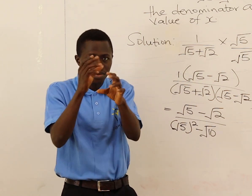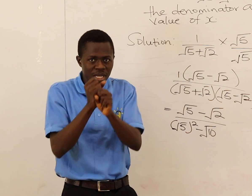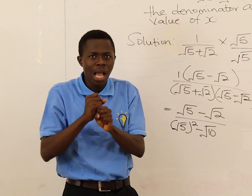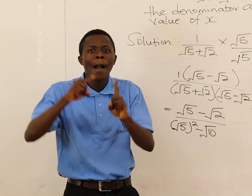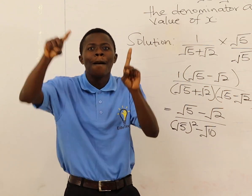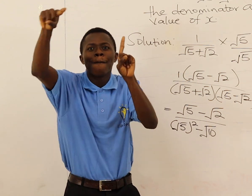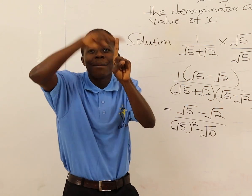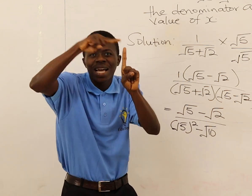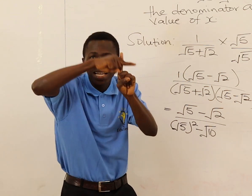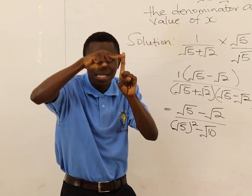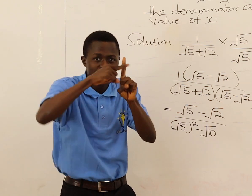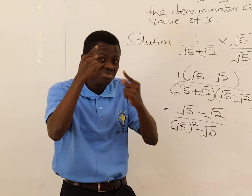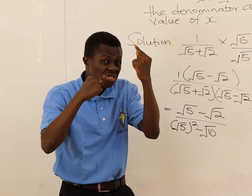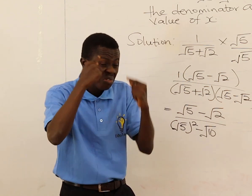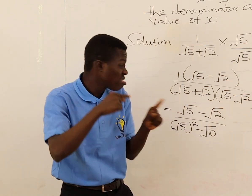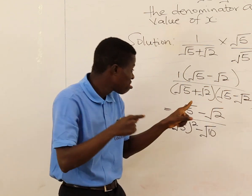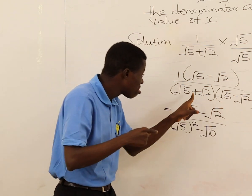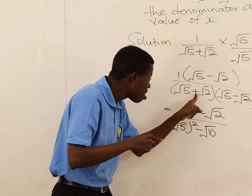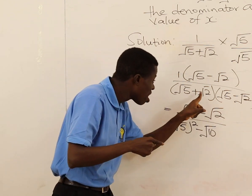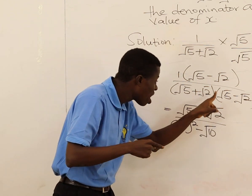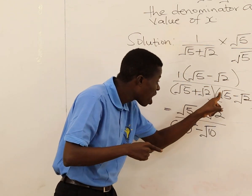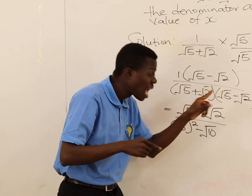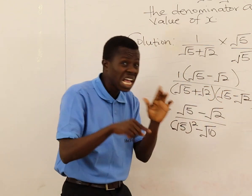positive. So we are going to get positive square root of 10.